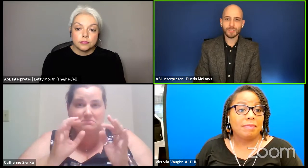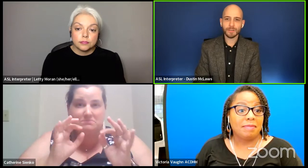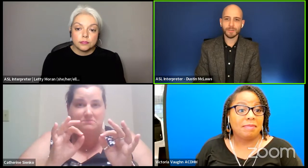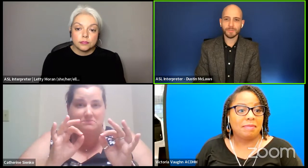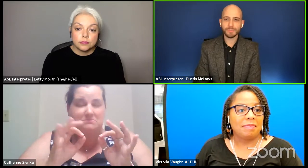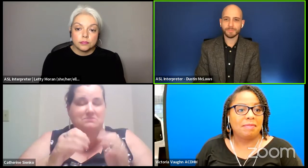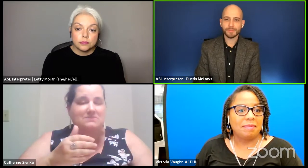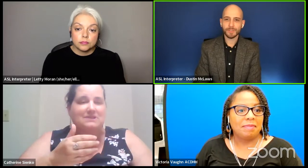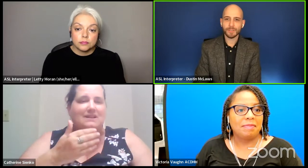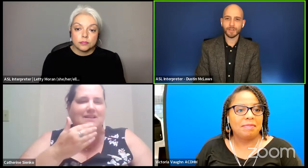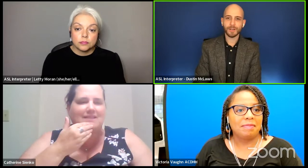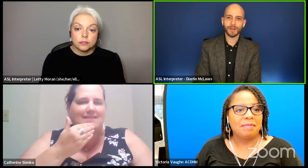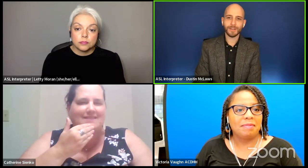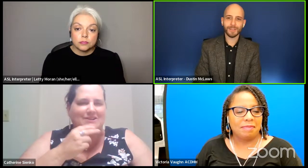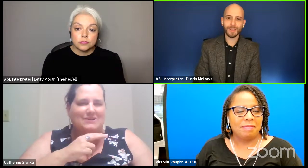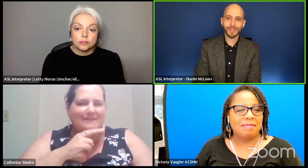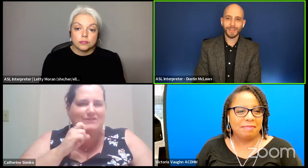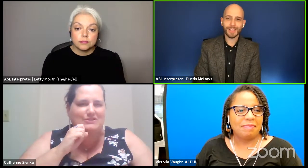Fantastic.